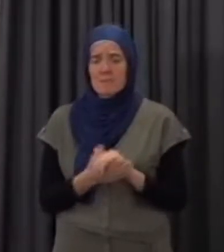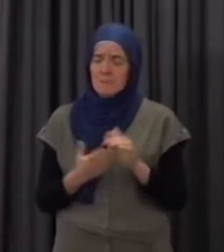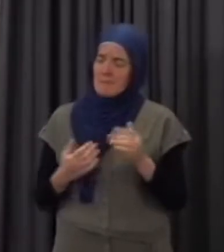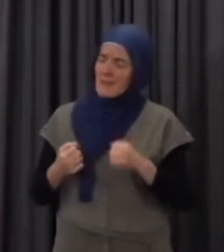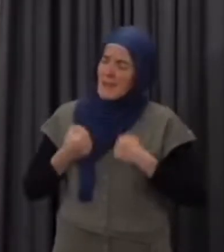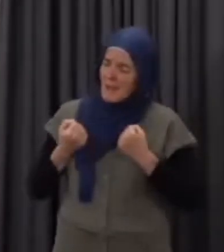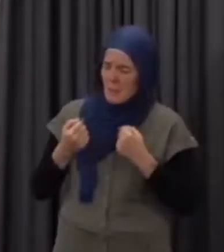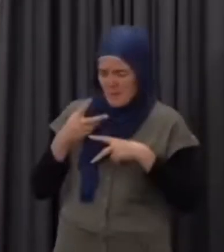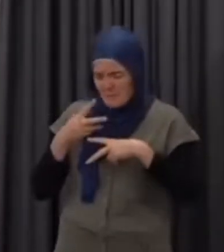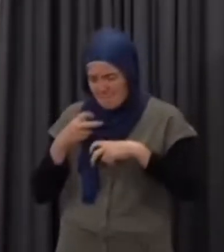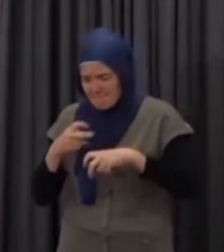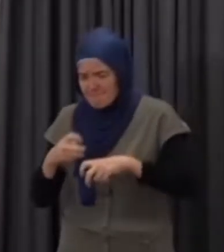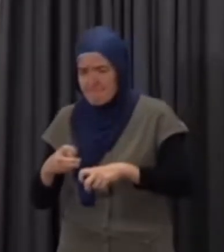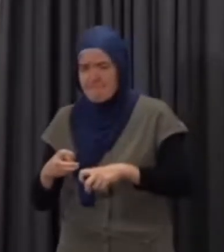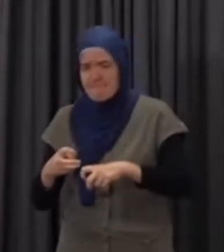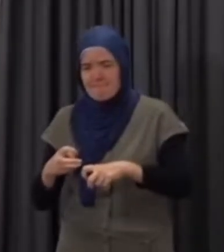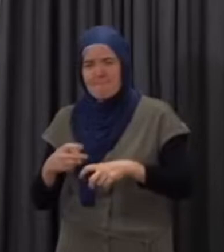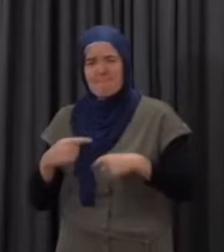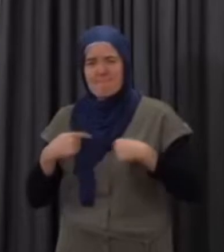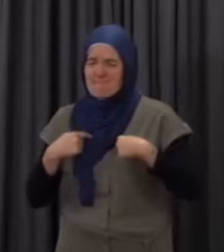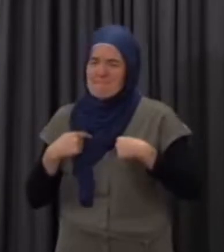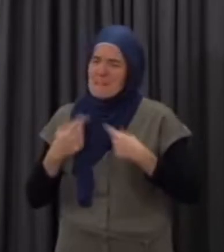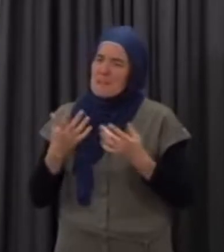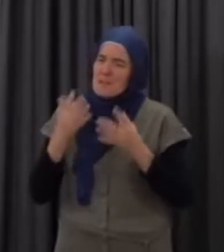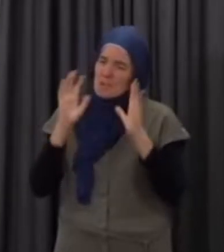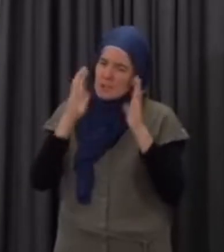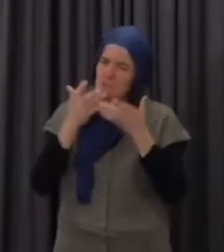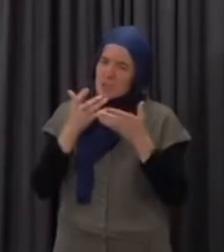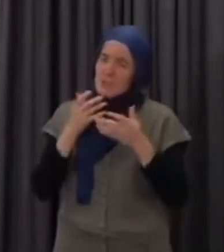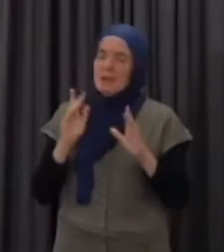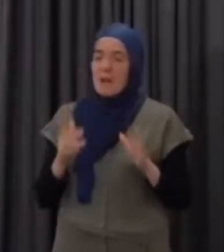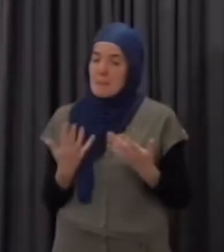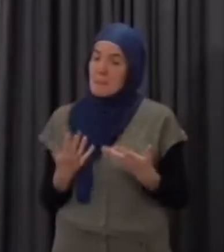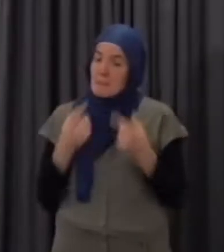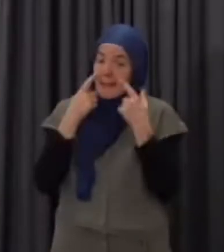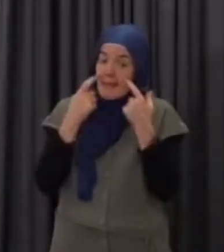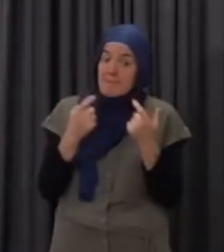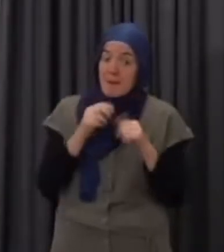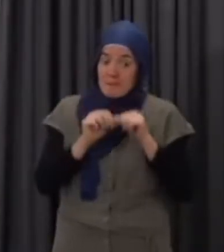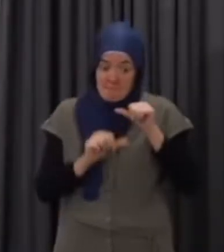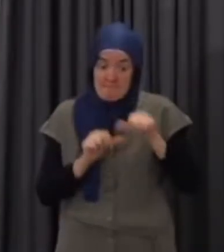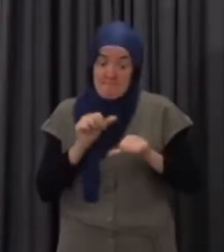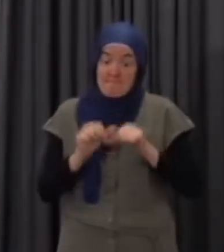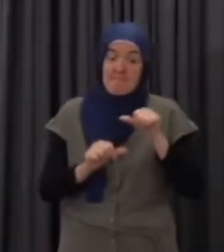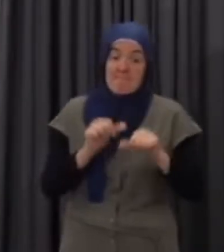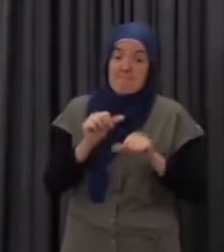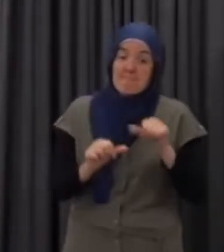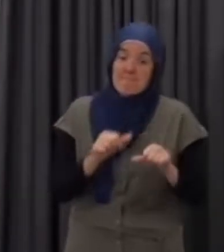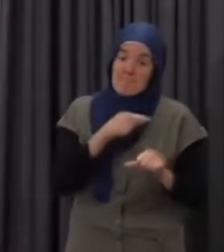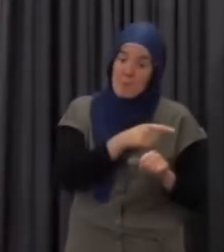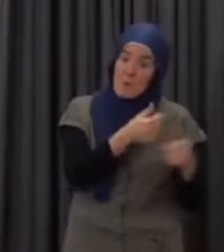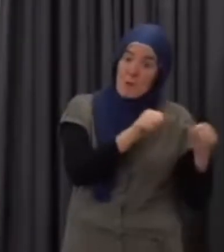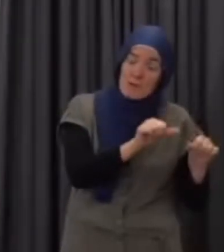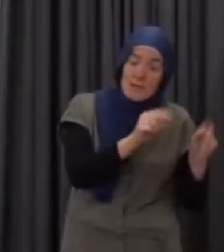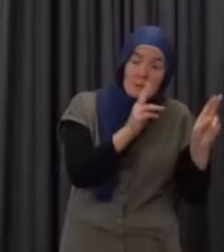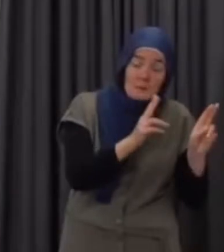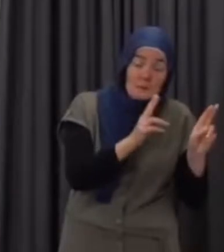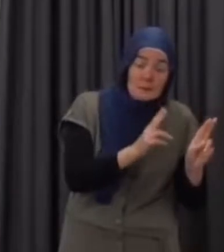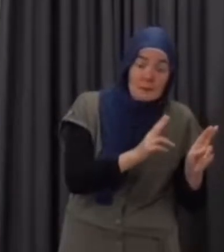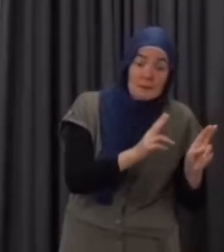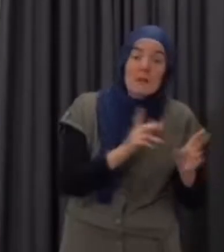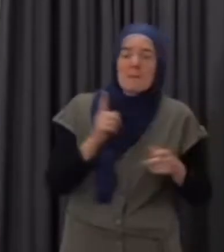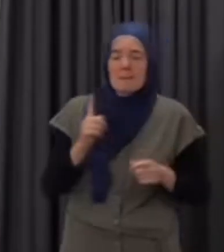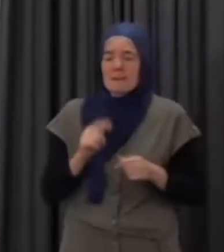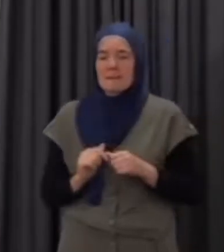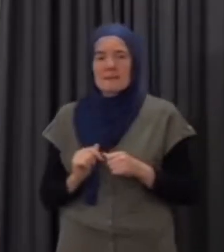remain really concerned that although currently we are taking a very modest and cautious approach to exiting some of those lockdown measures, there is still